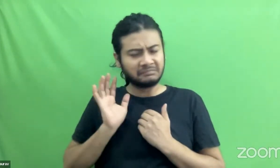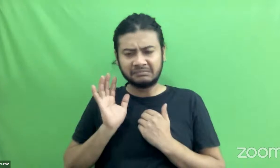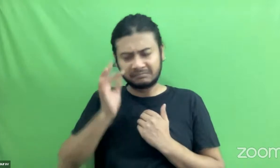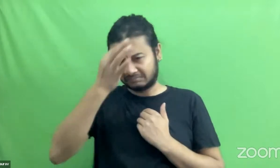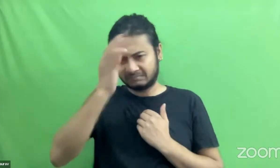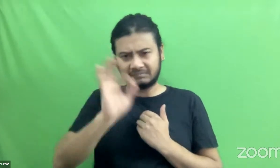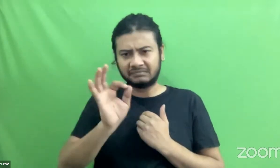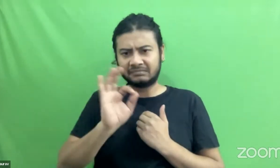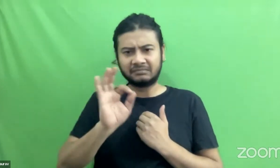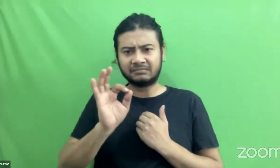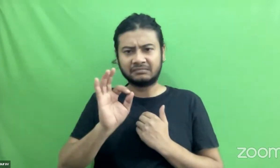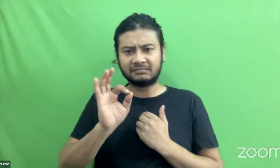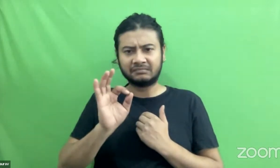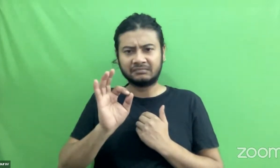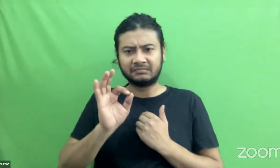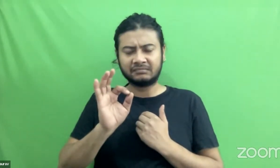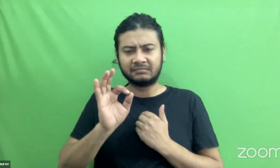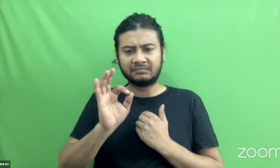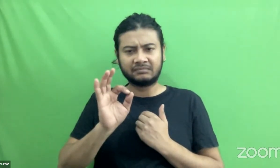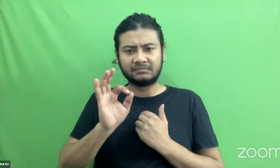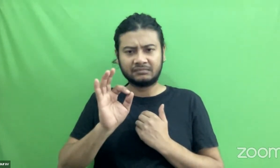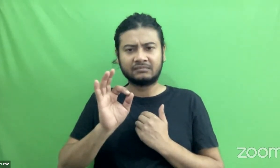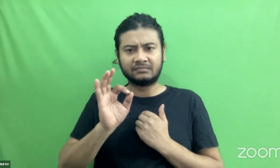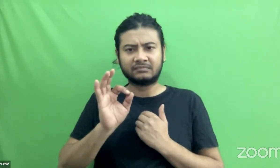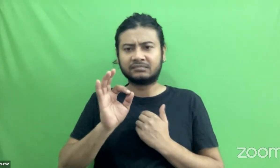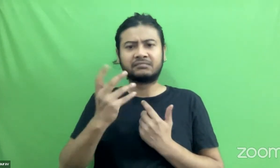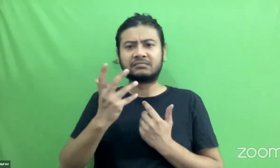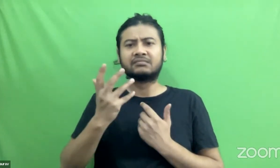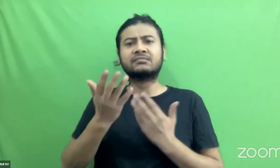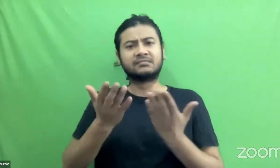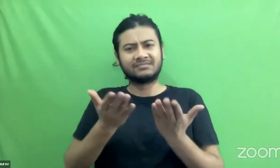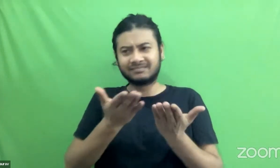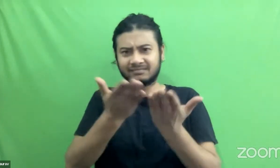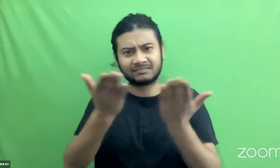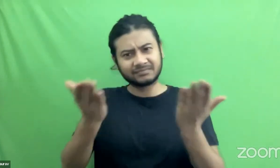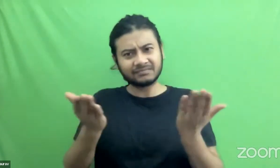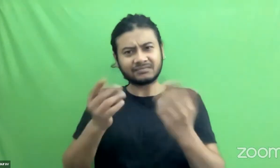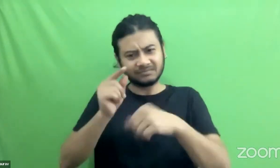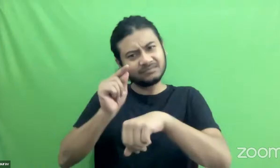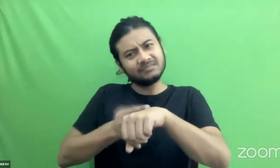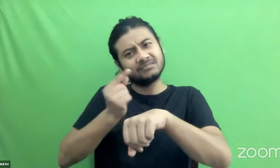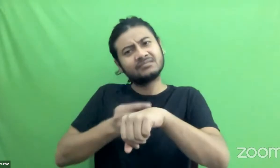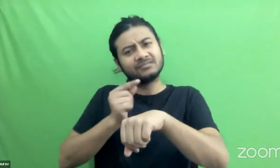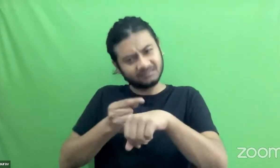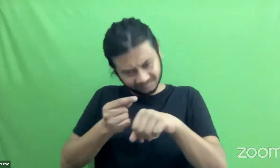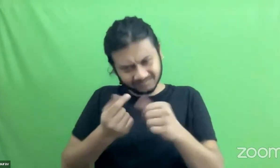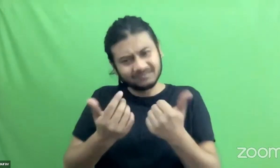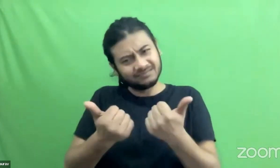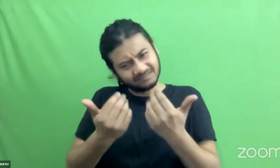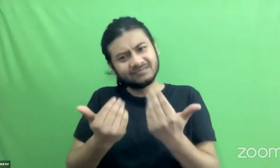You all have the opportunity to connect with Krishna. How? By chanting.